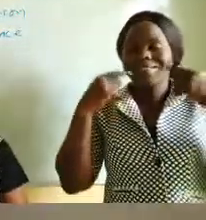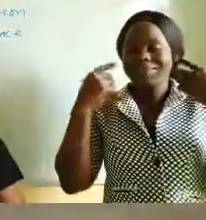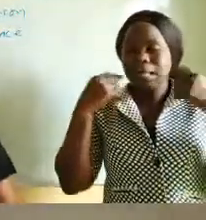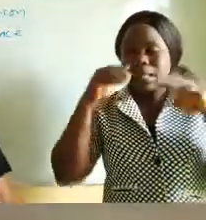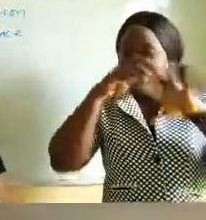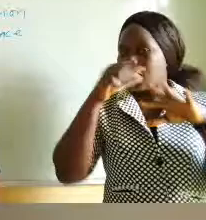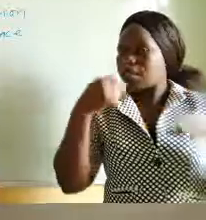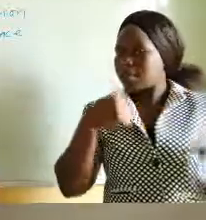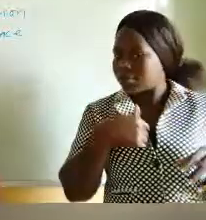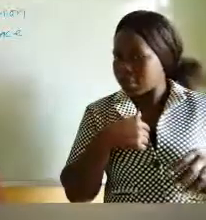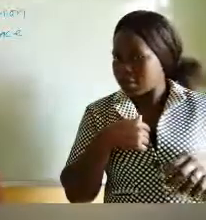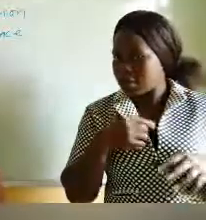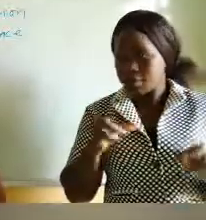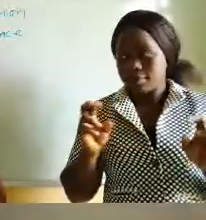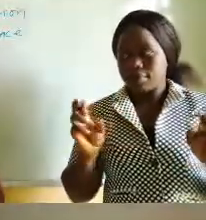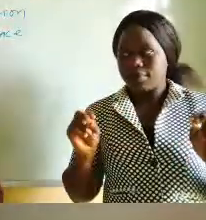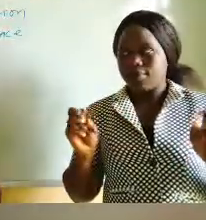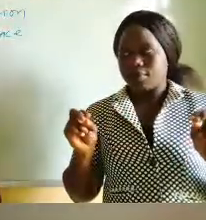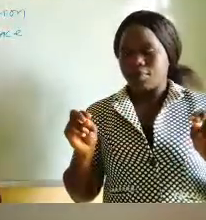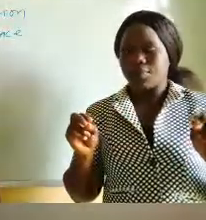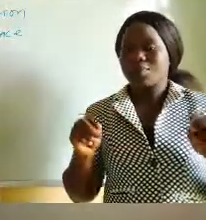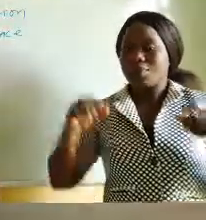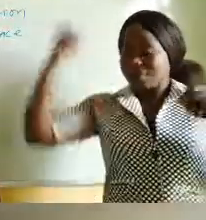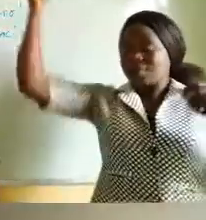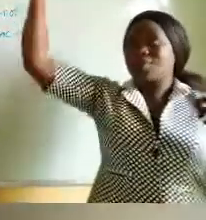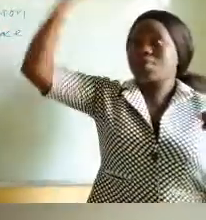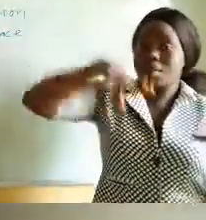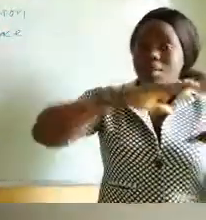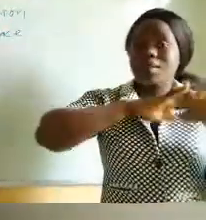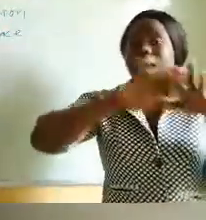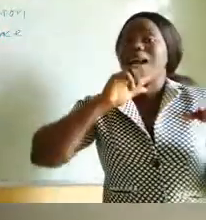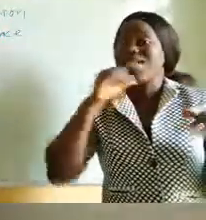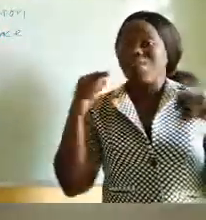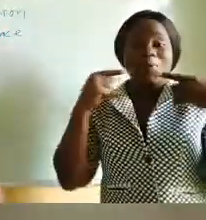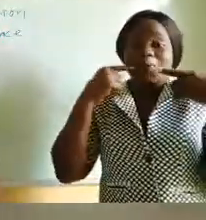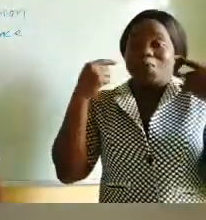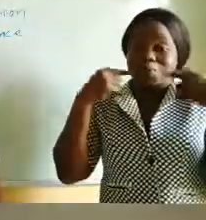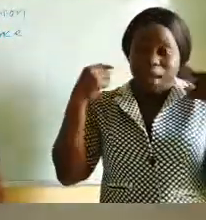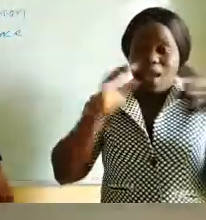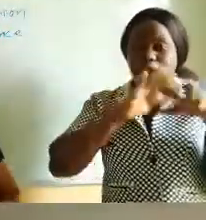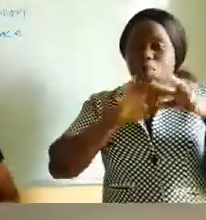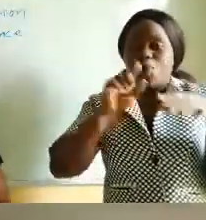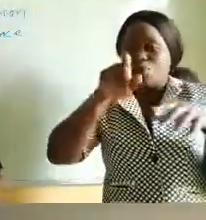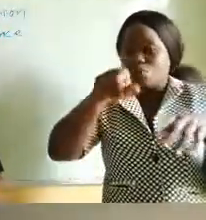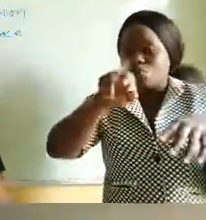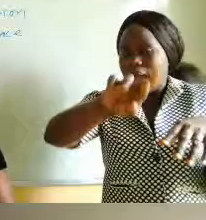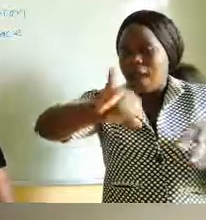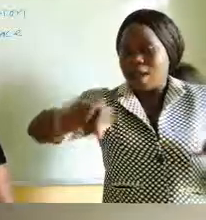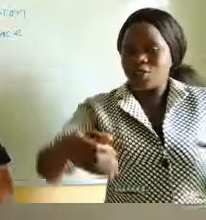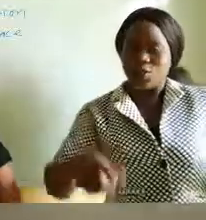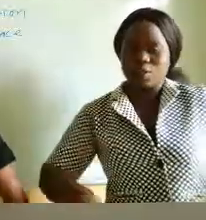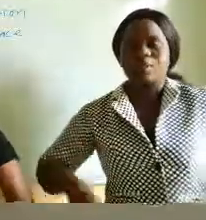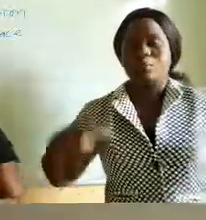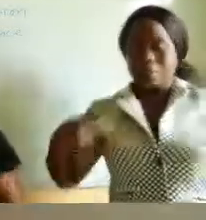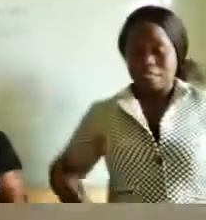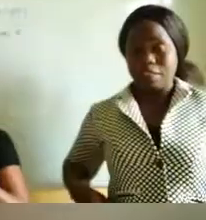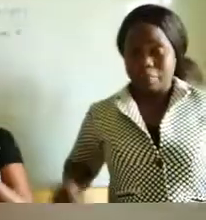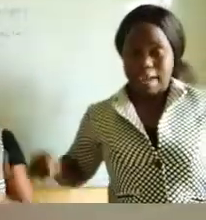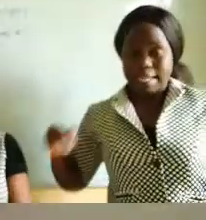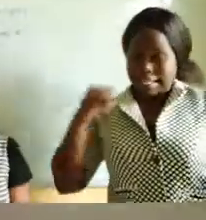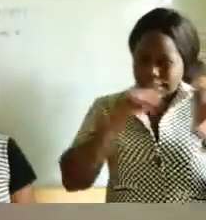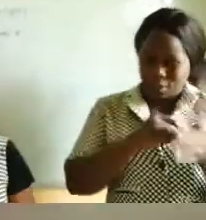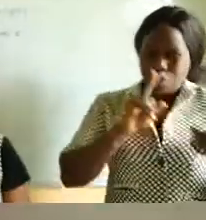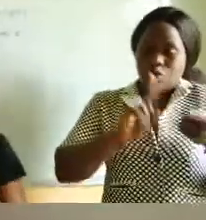me. Sun cannot smile. But you are just personifying the sun by giving the attribute of